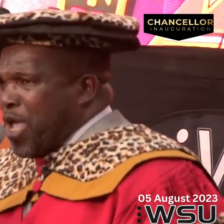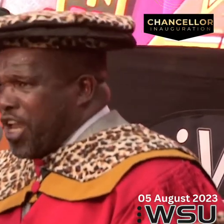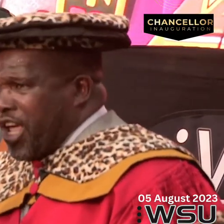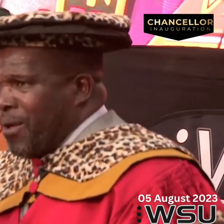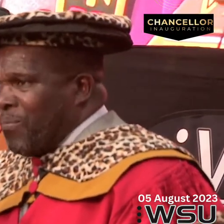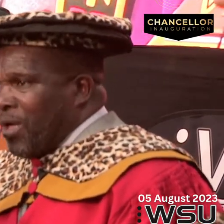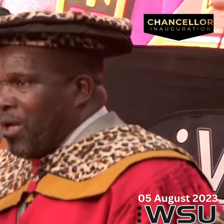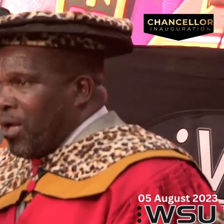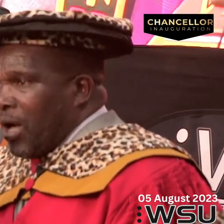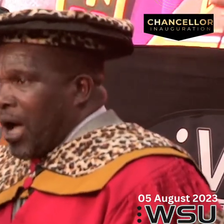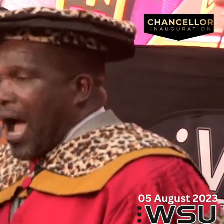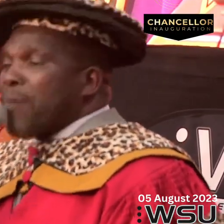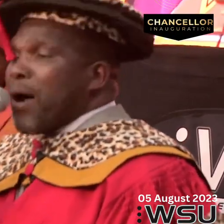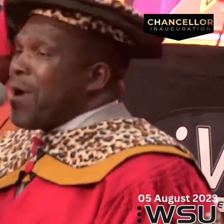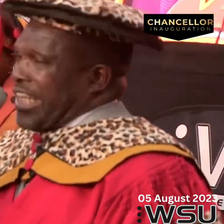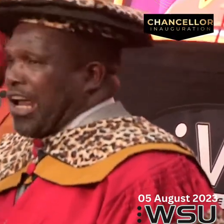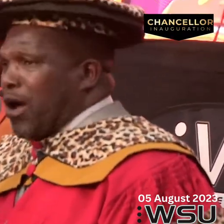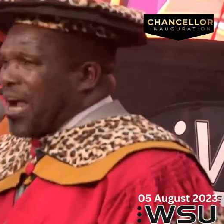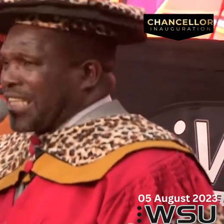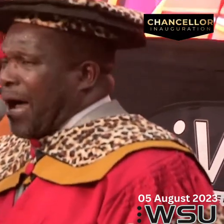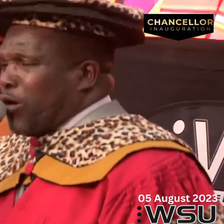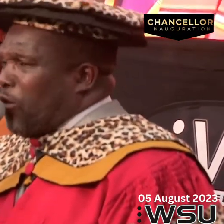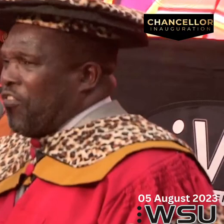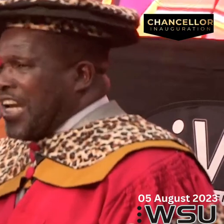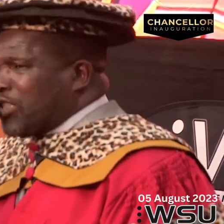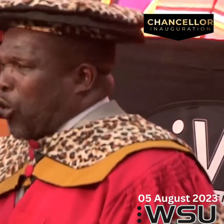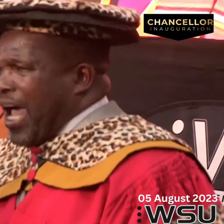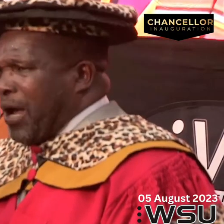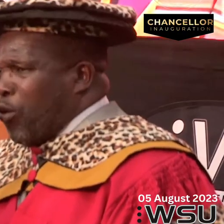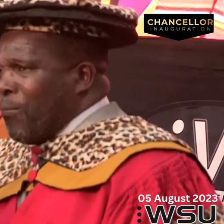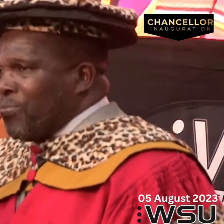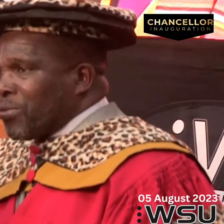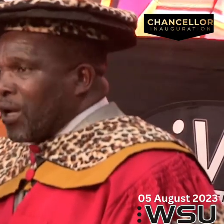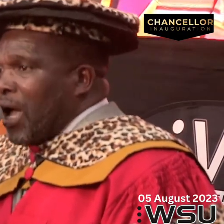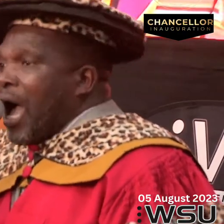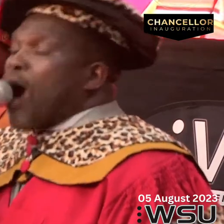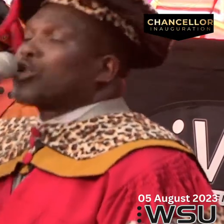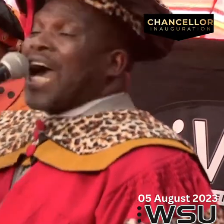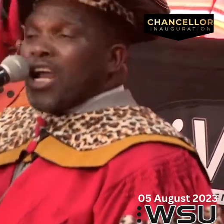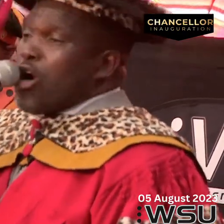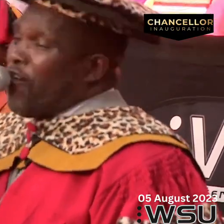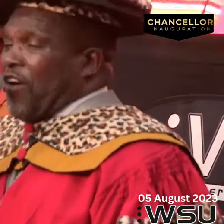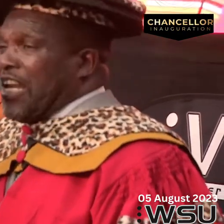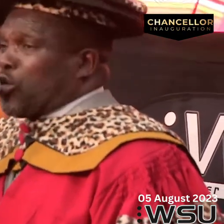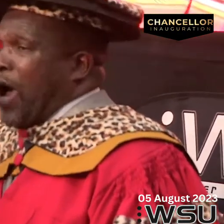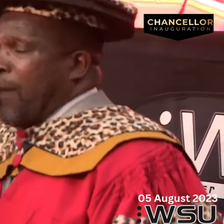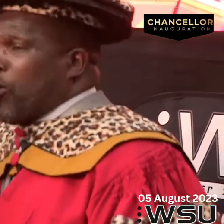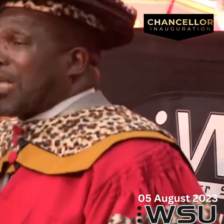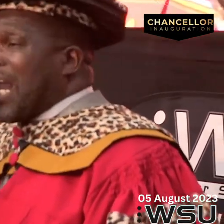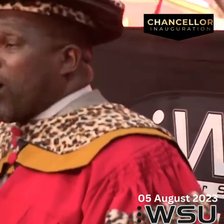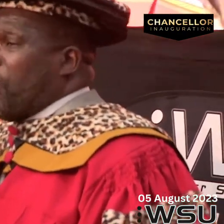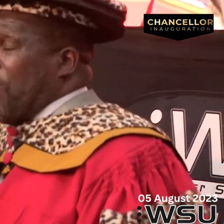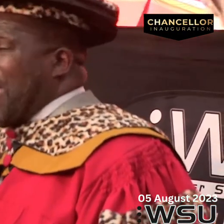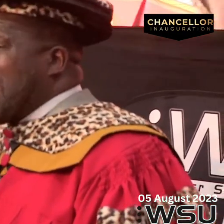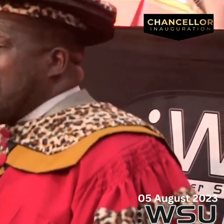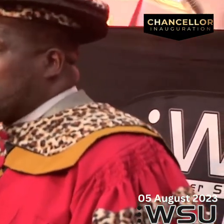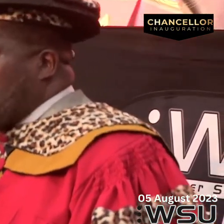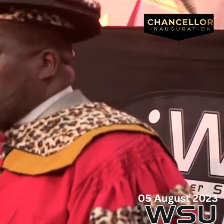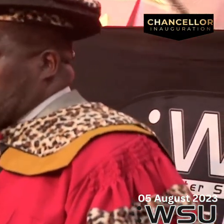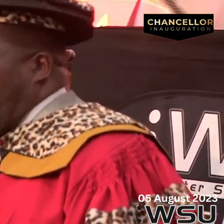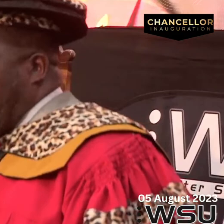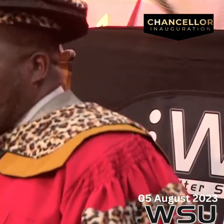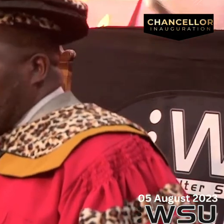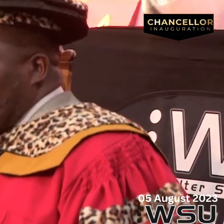abe mabini, aba mahlanu amagqabi kuvela isikhwebu. Akuqali ngovela isikhwebu, kuqale kuvele le